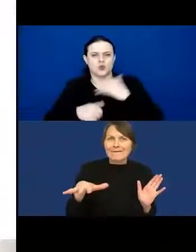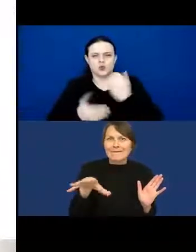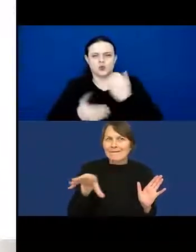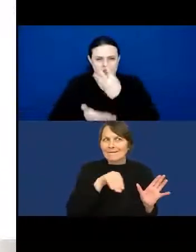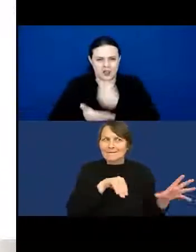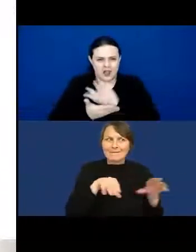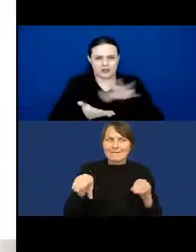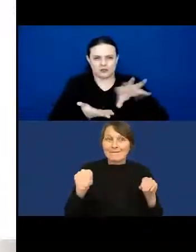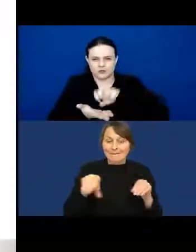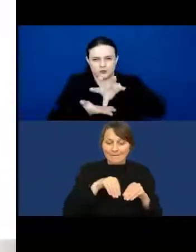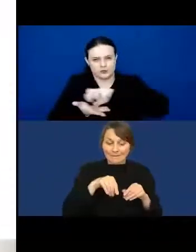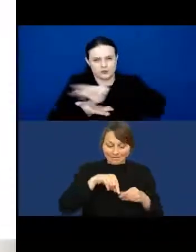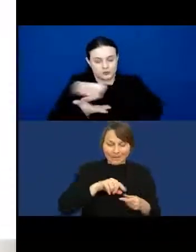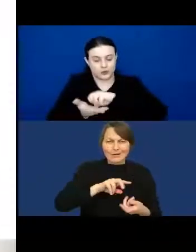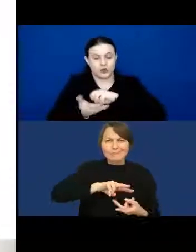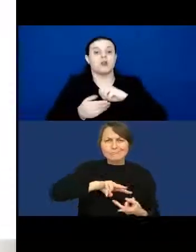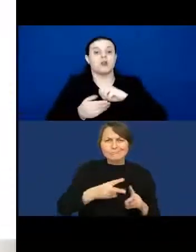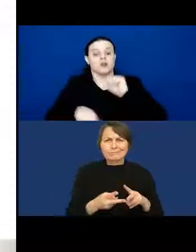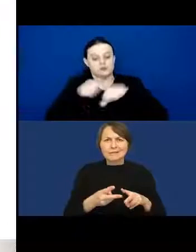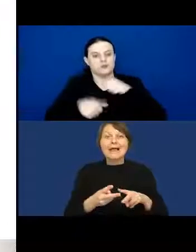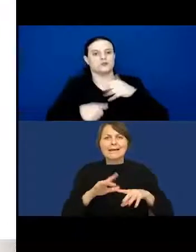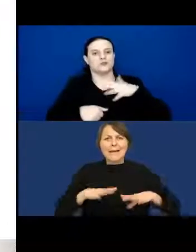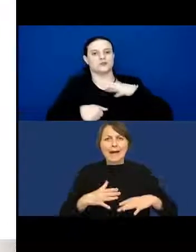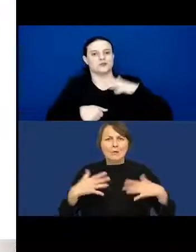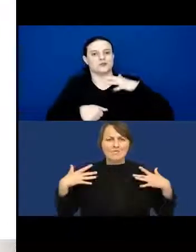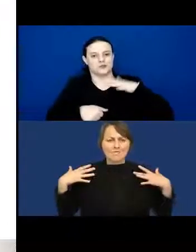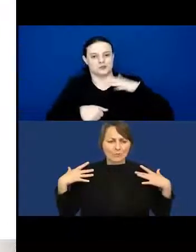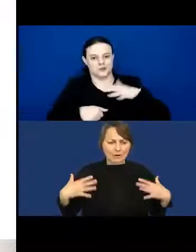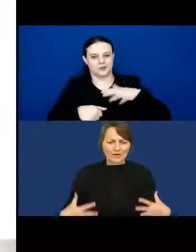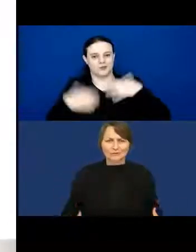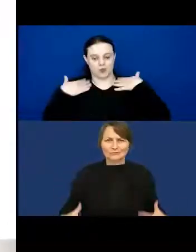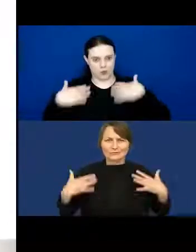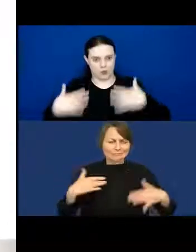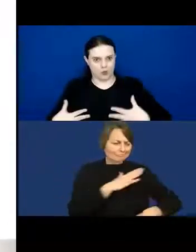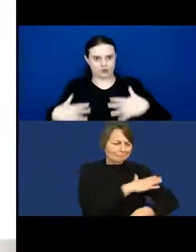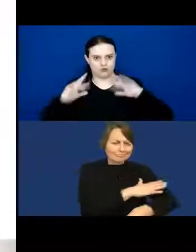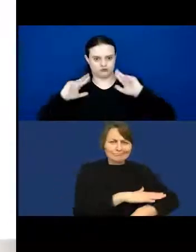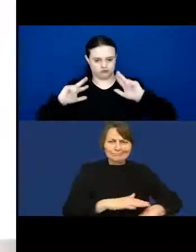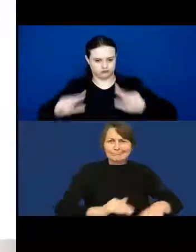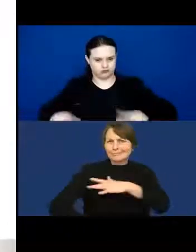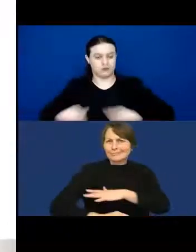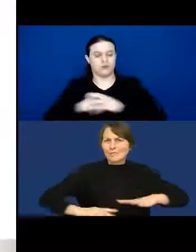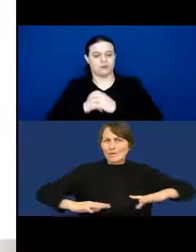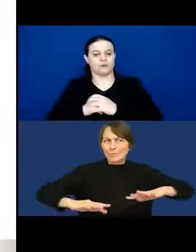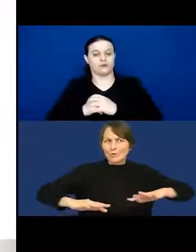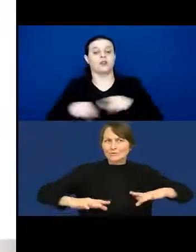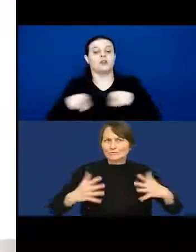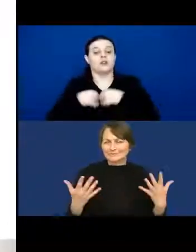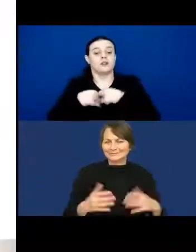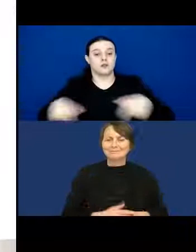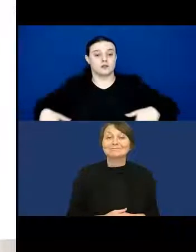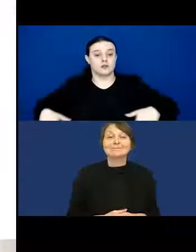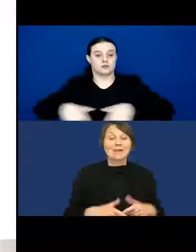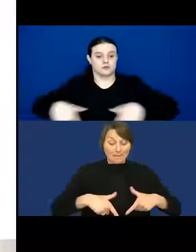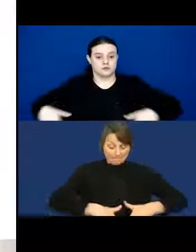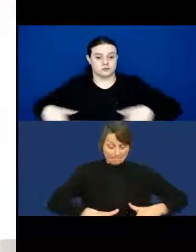then translated into vibrations on different parts of the body. On the belt area,